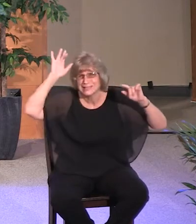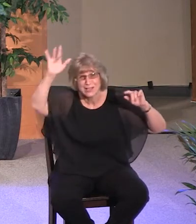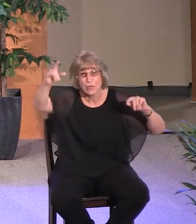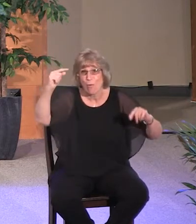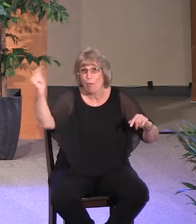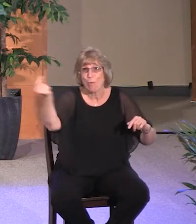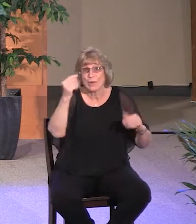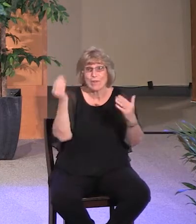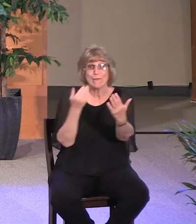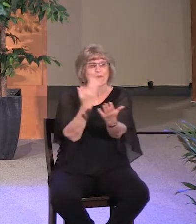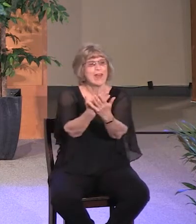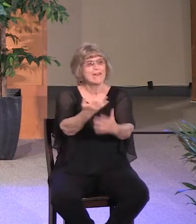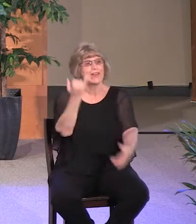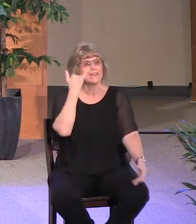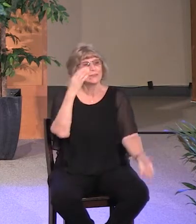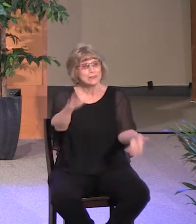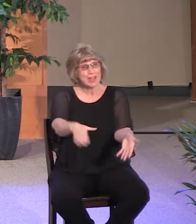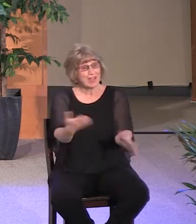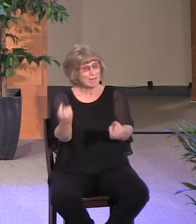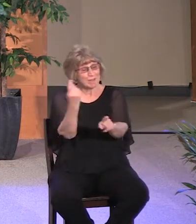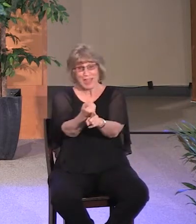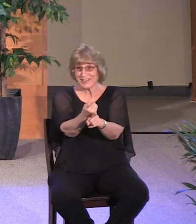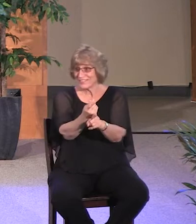to if you die, right?